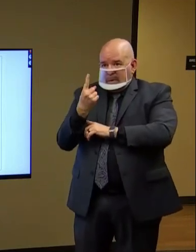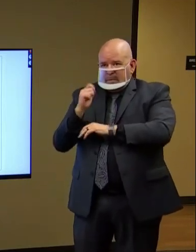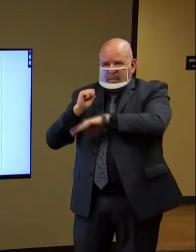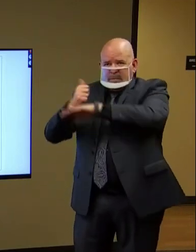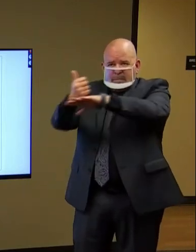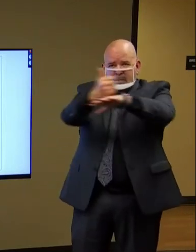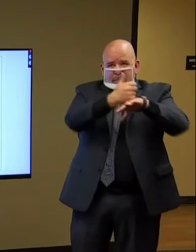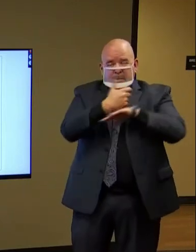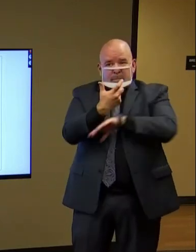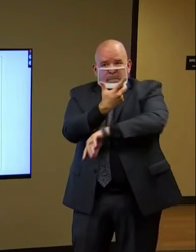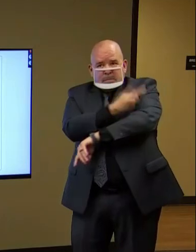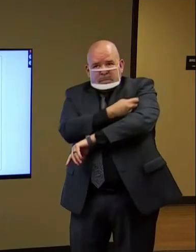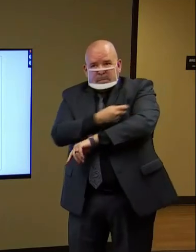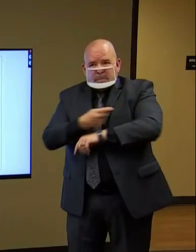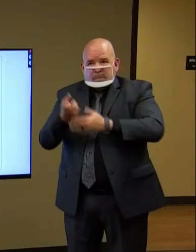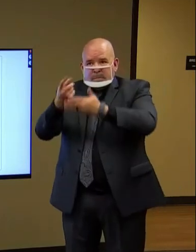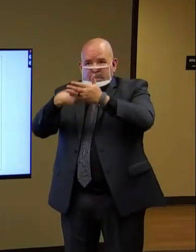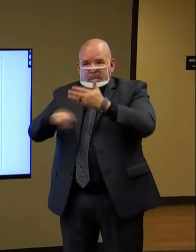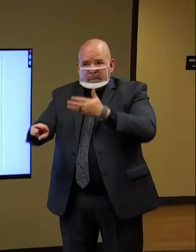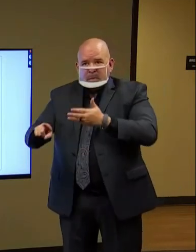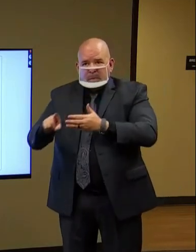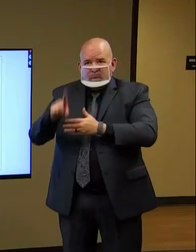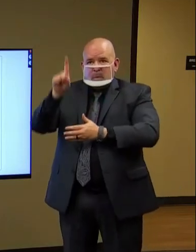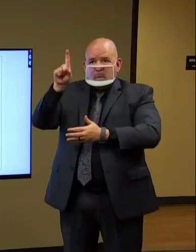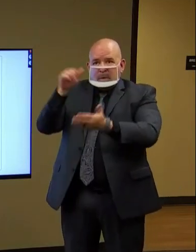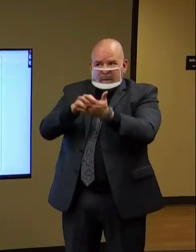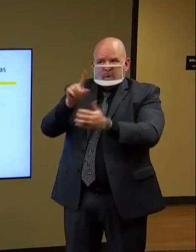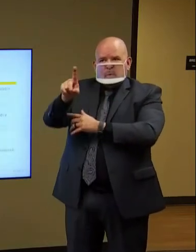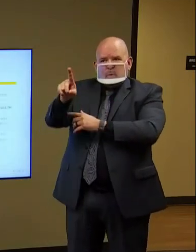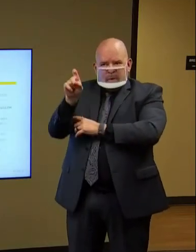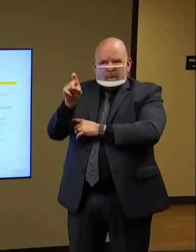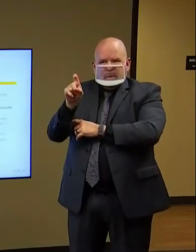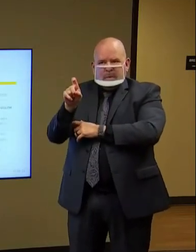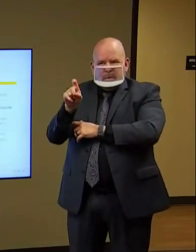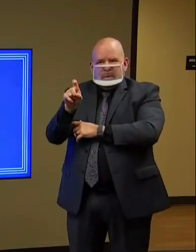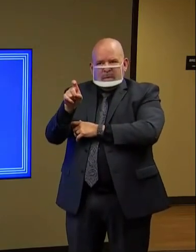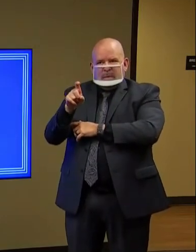to 1,100 sites in Texas that are getting vaccine.